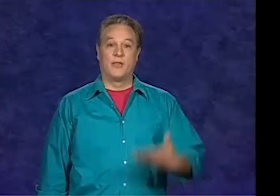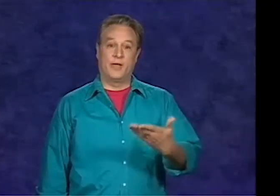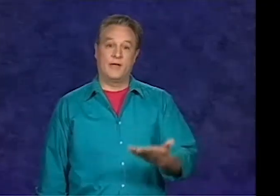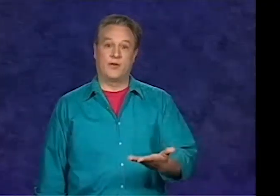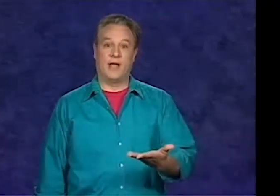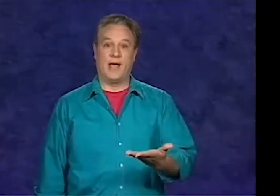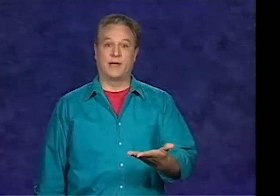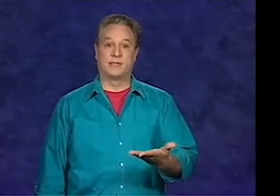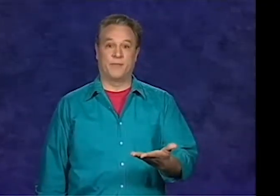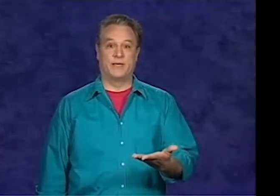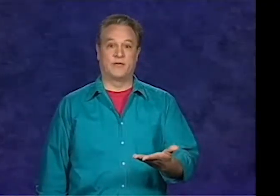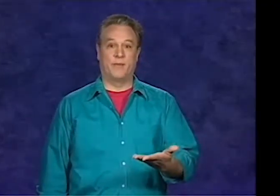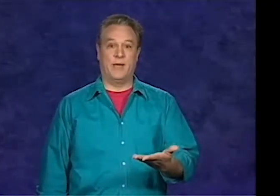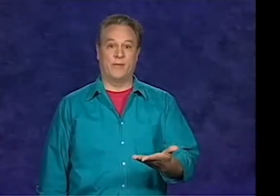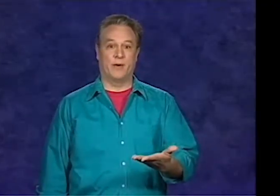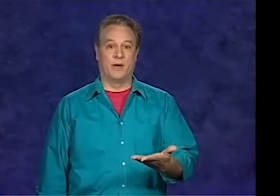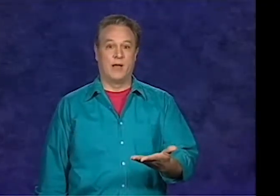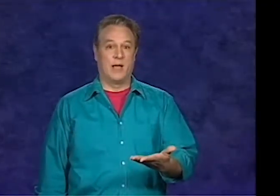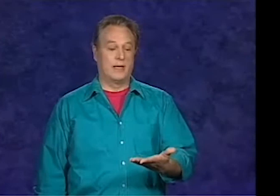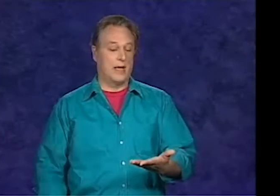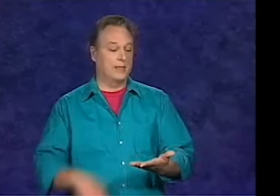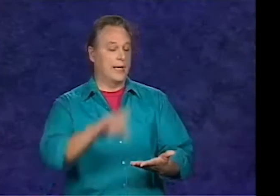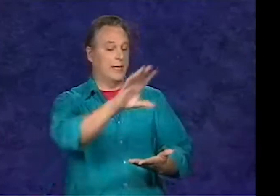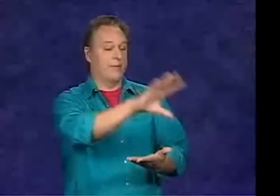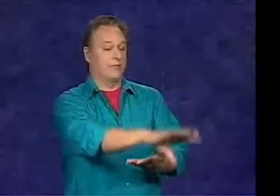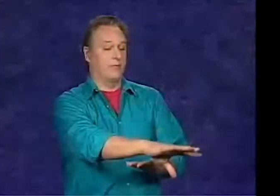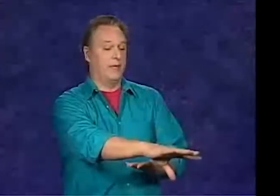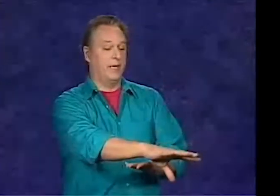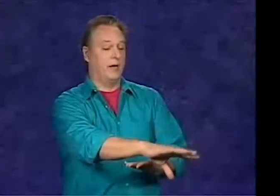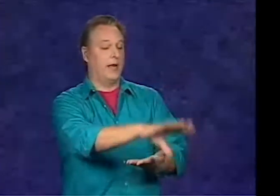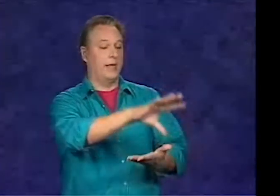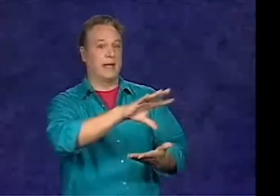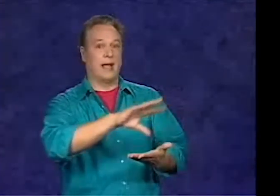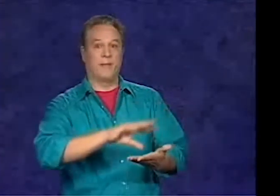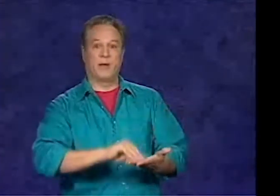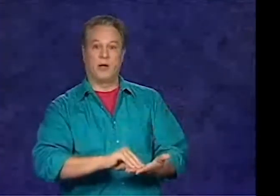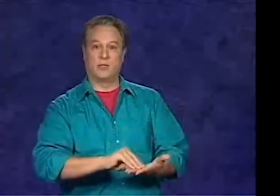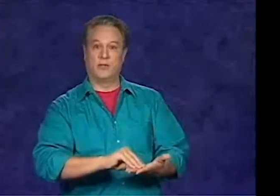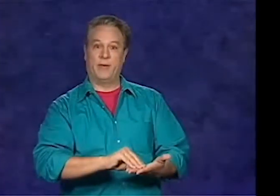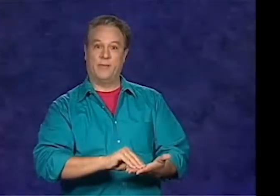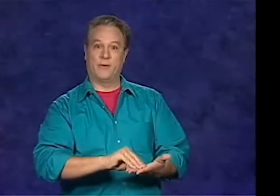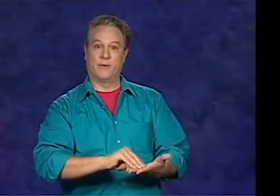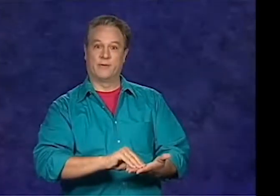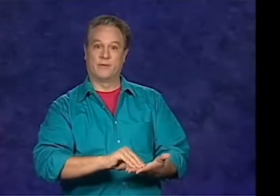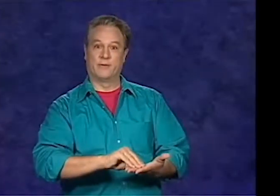Think of your hand as a piece of paper. Now take an image from here and copy it onto the paper.